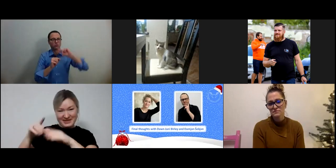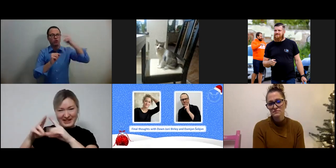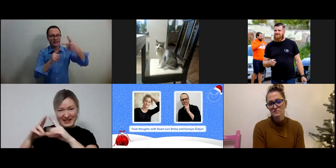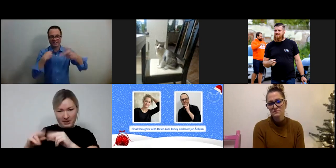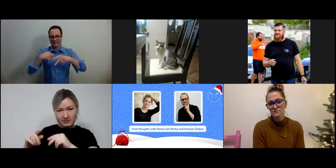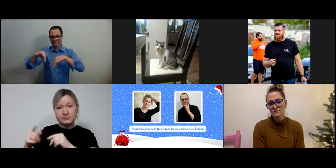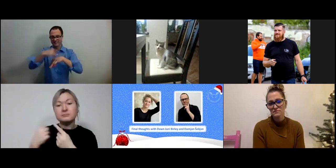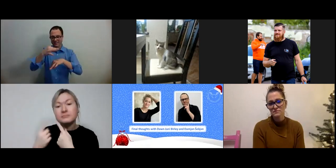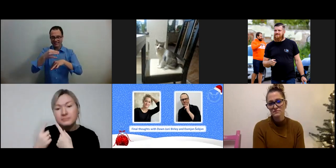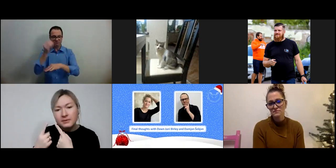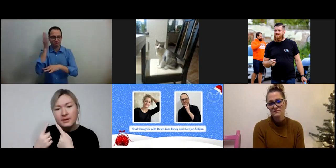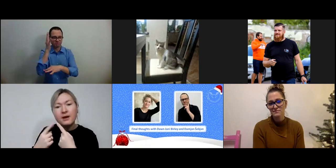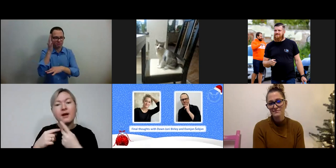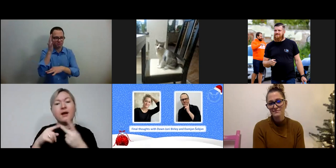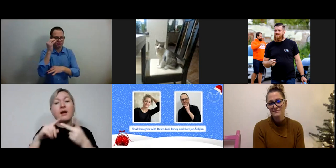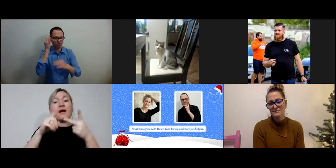some deaf people.